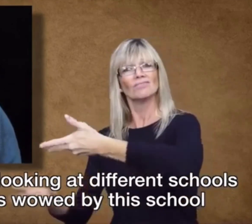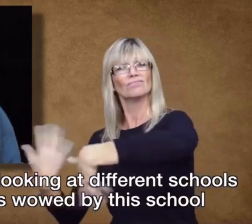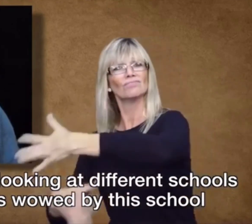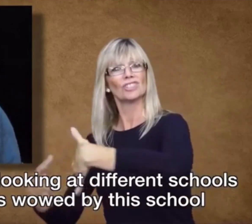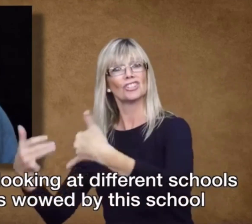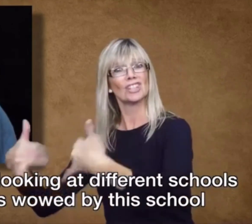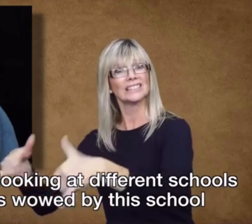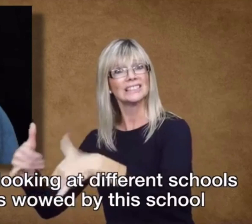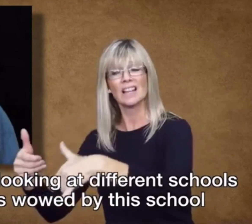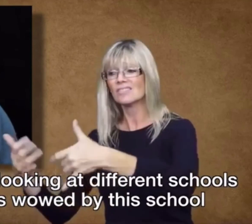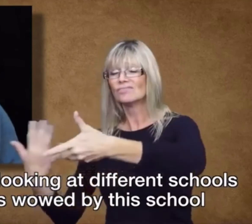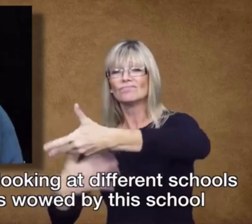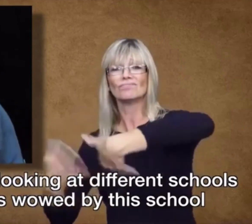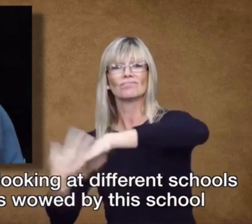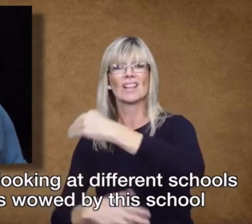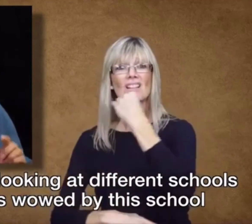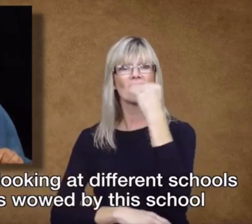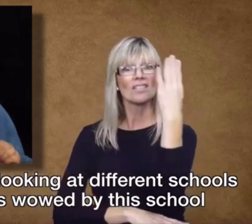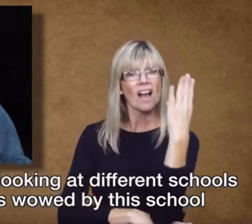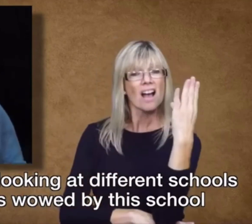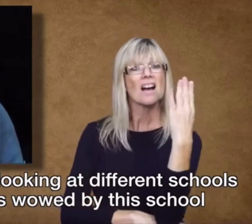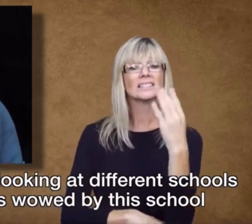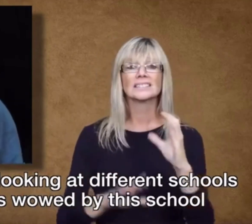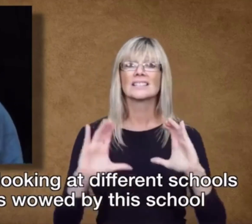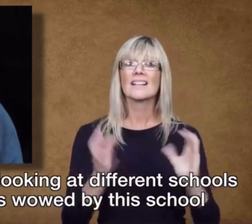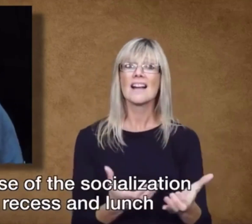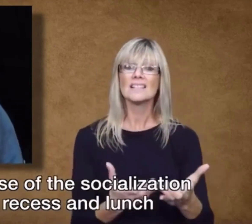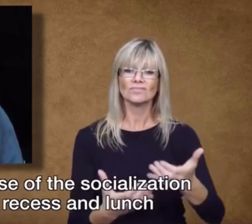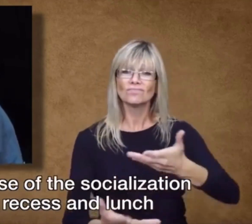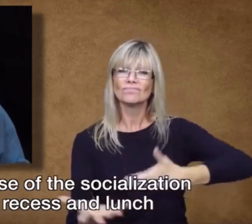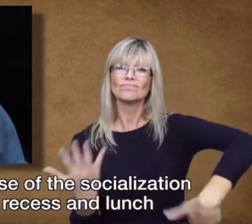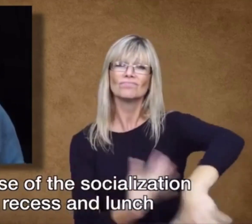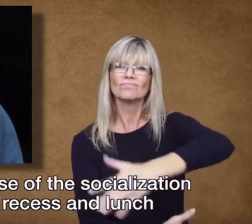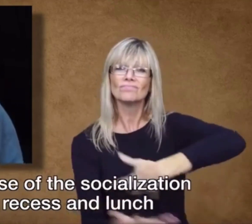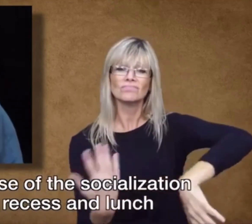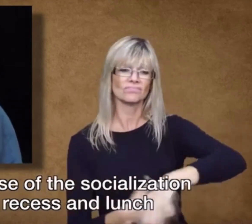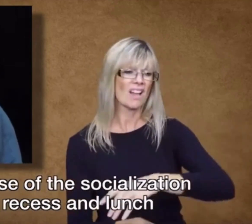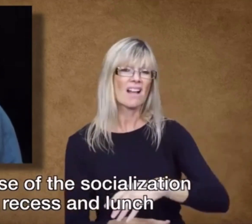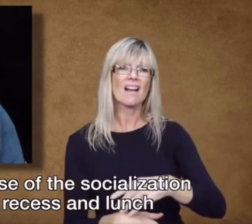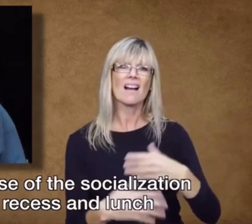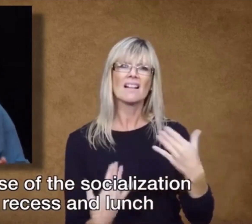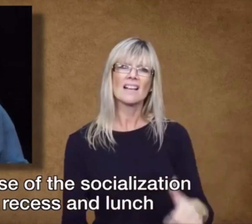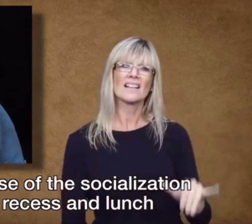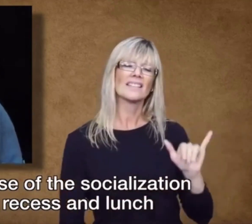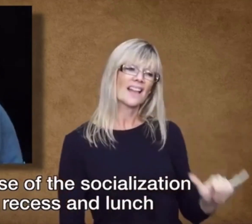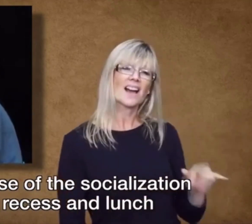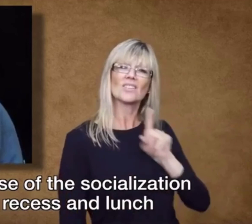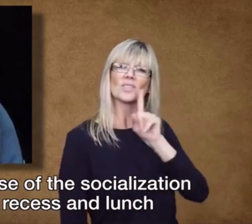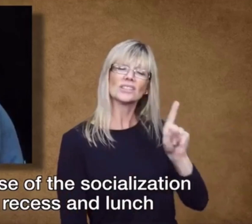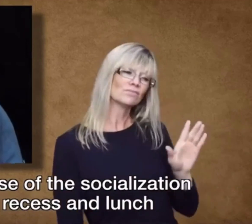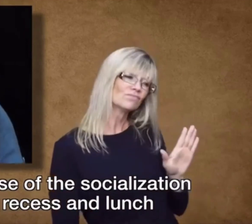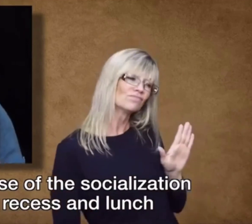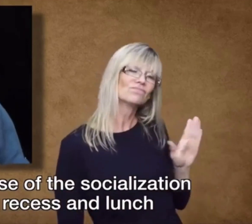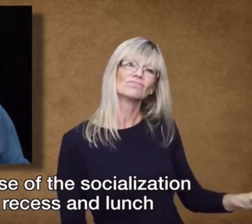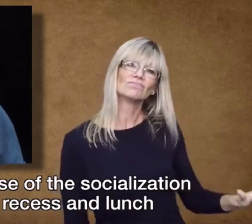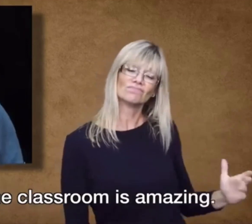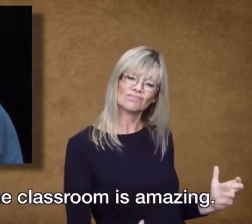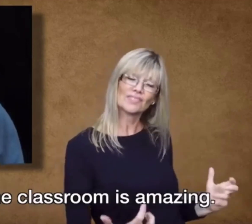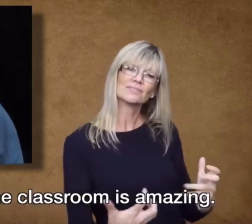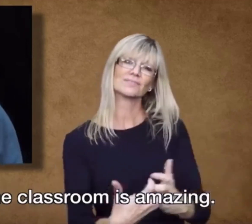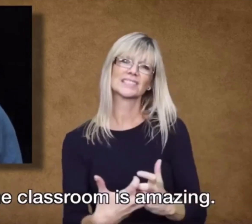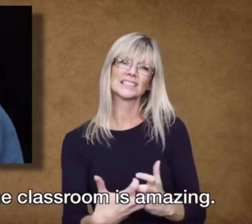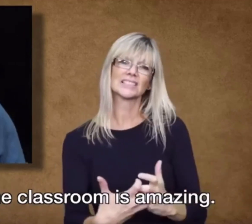and was wowed by this school because the socialization at recess and lunch and in the classroom